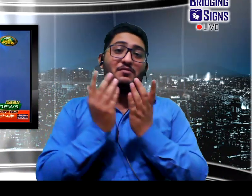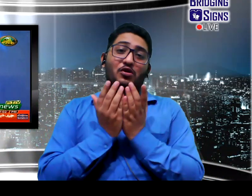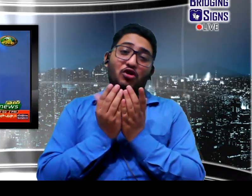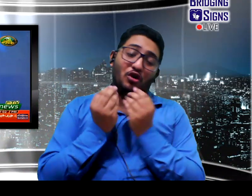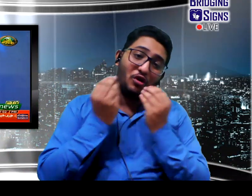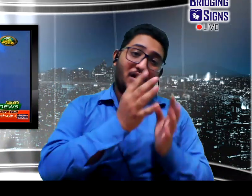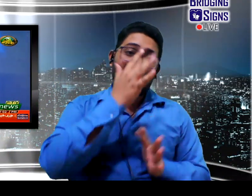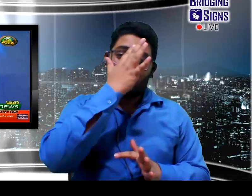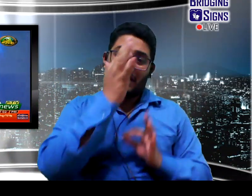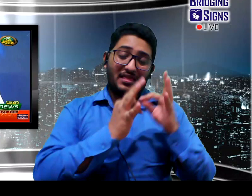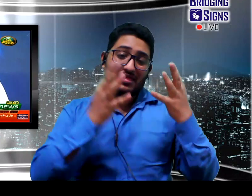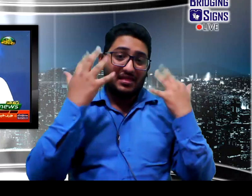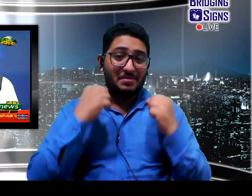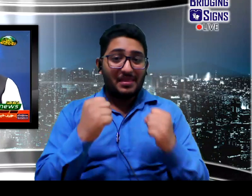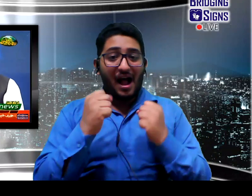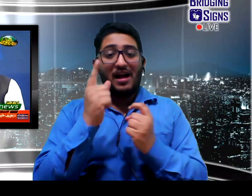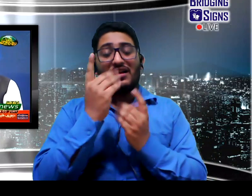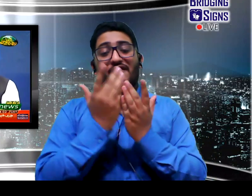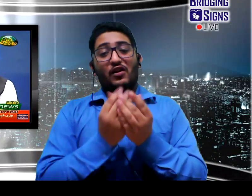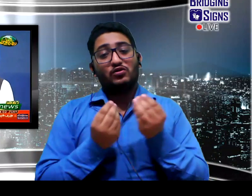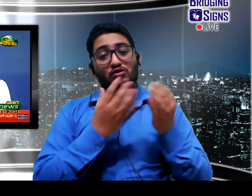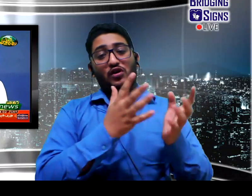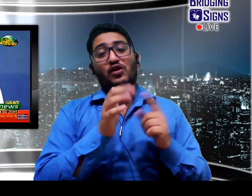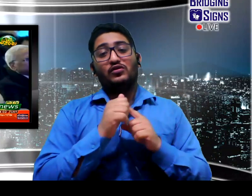give them strength to bear this loss.